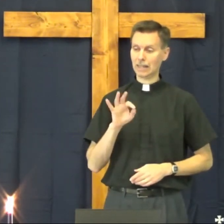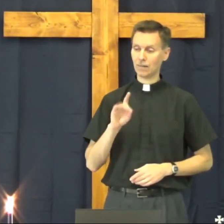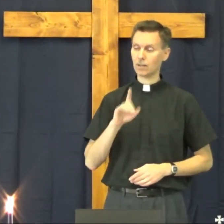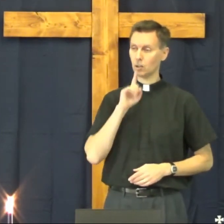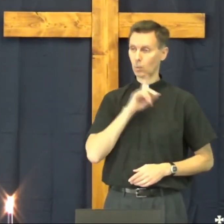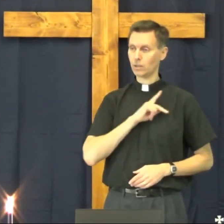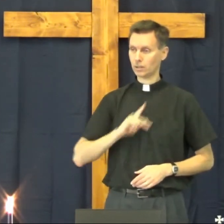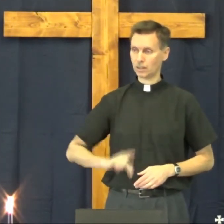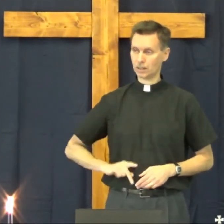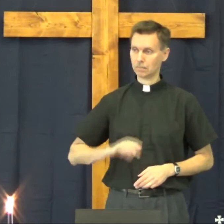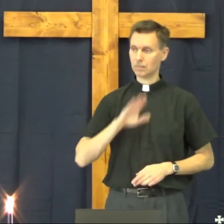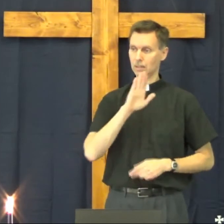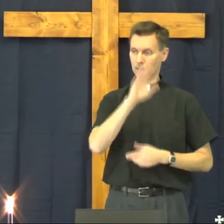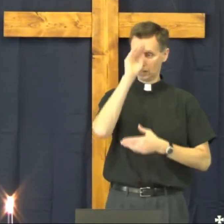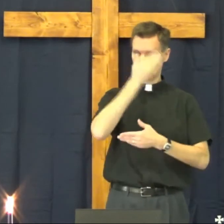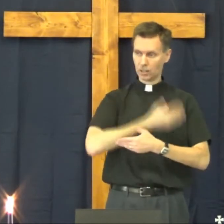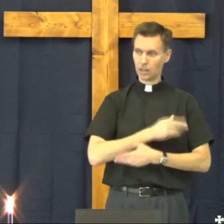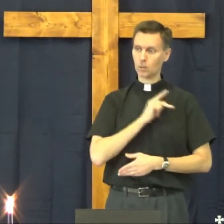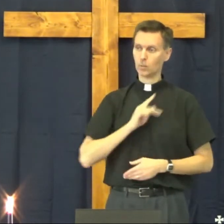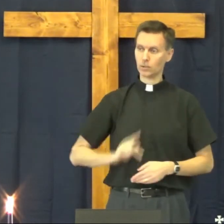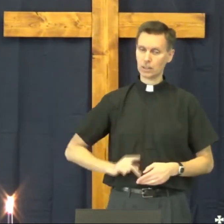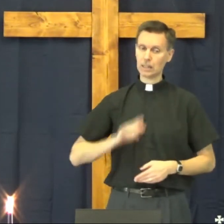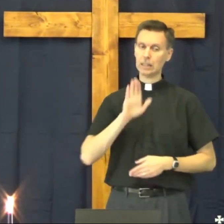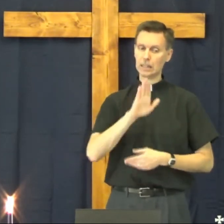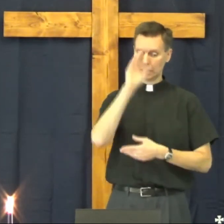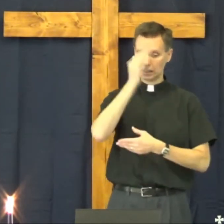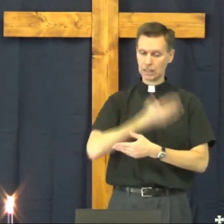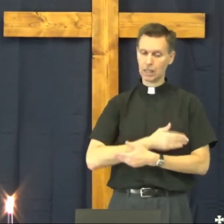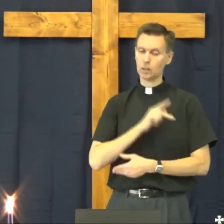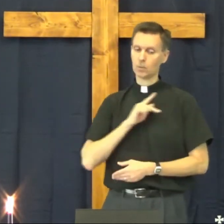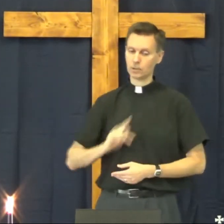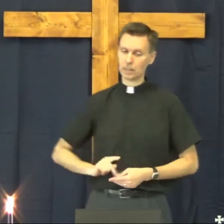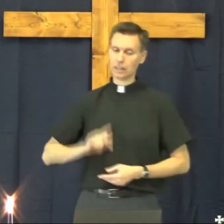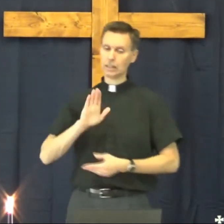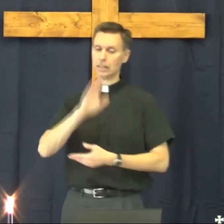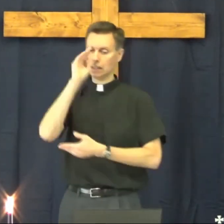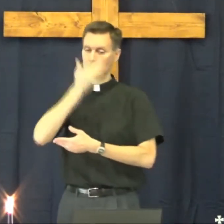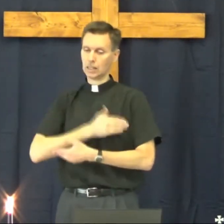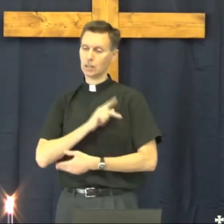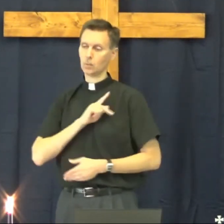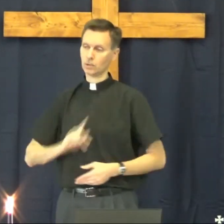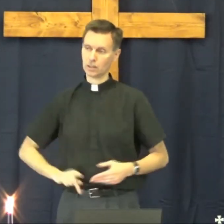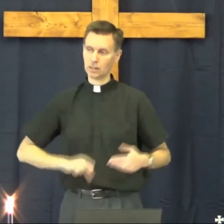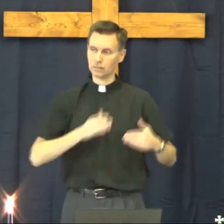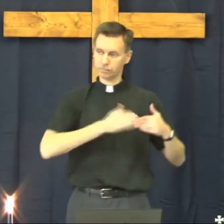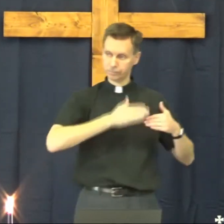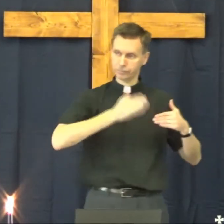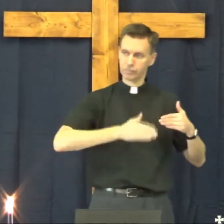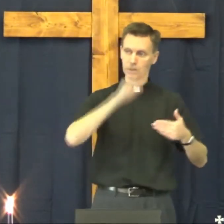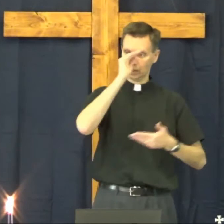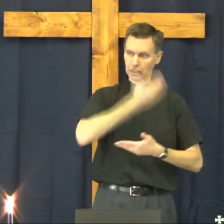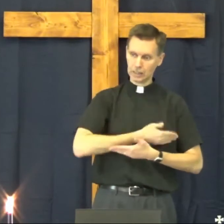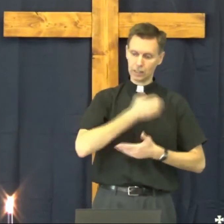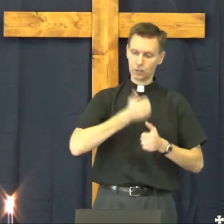David was a king, his son was king. His son was king. His son was king. Each